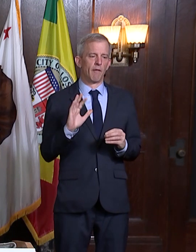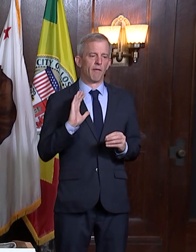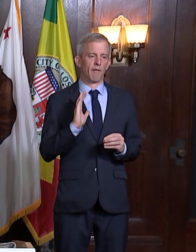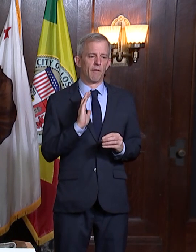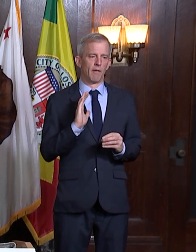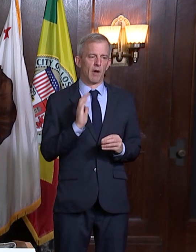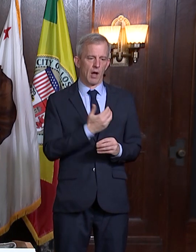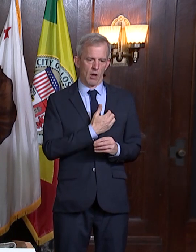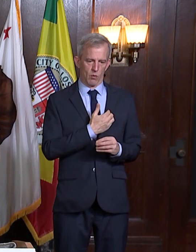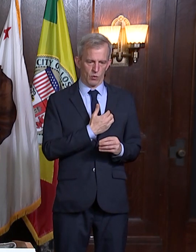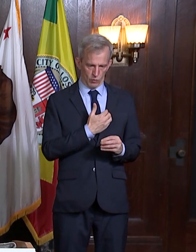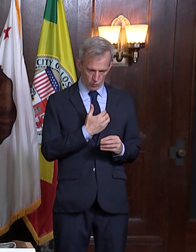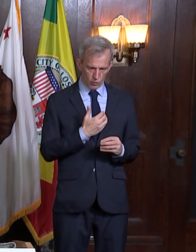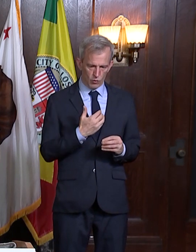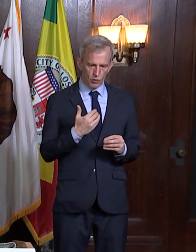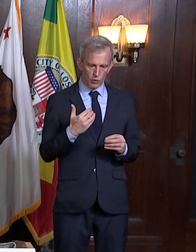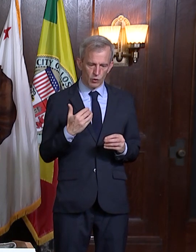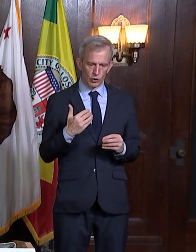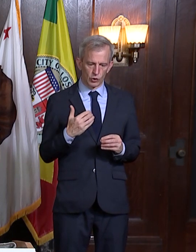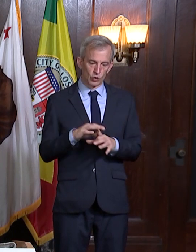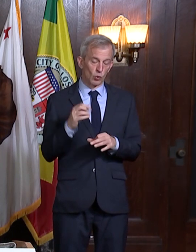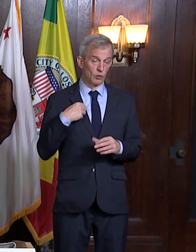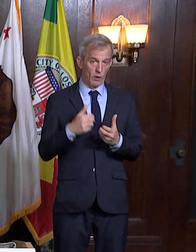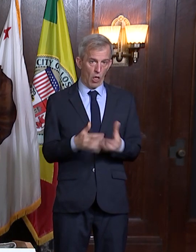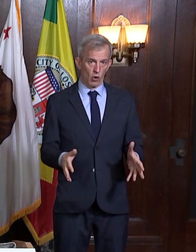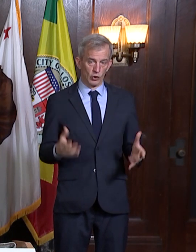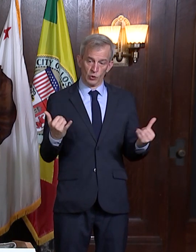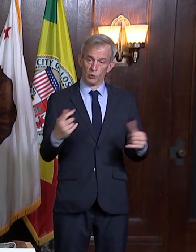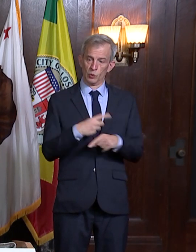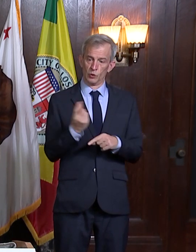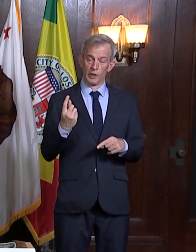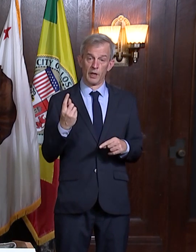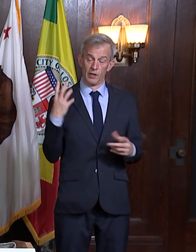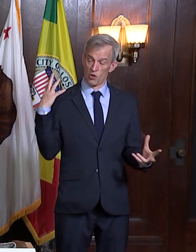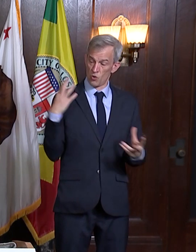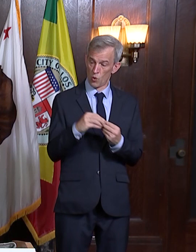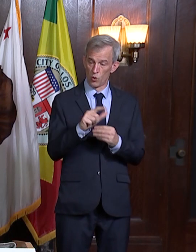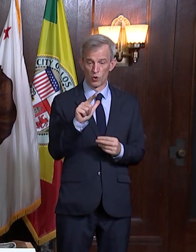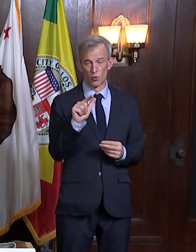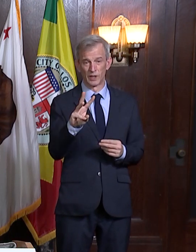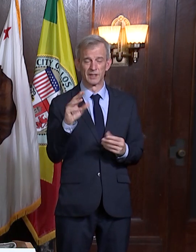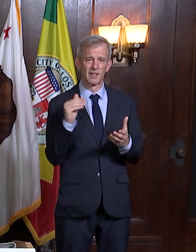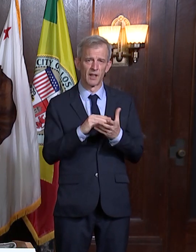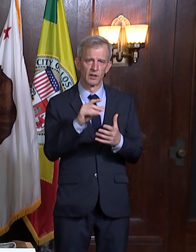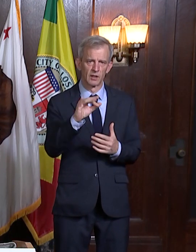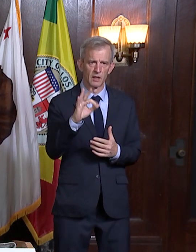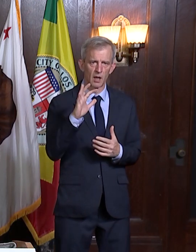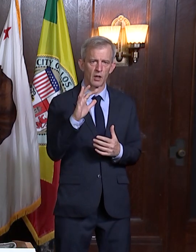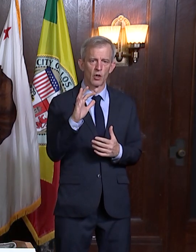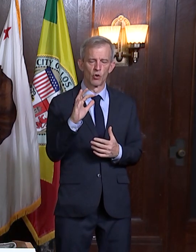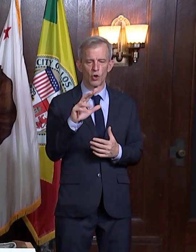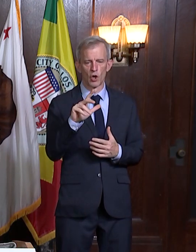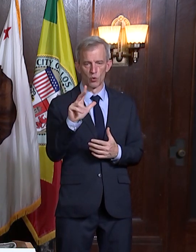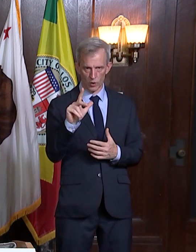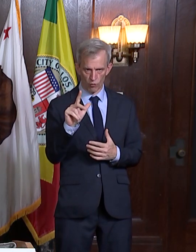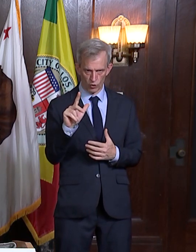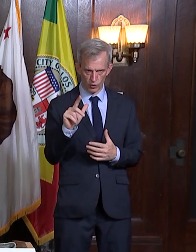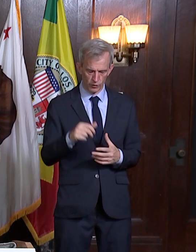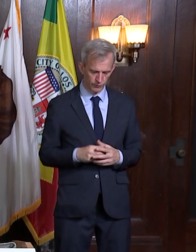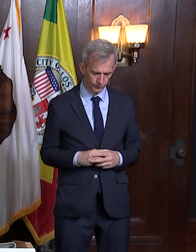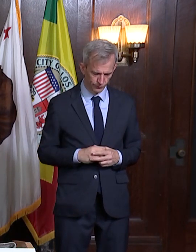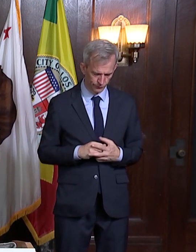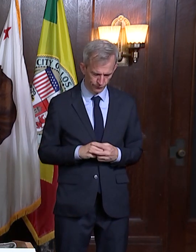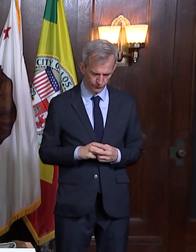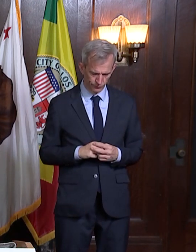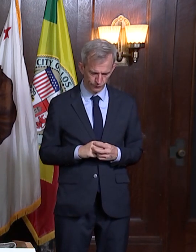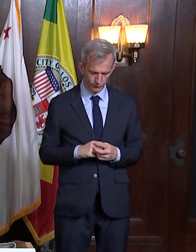fellow souls that we've lost. And today that's 26,923. I know